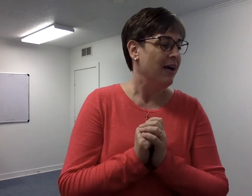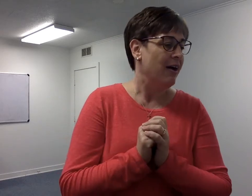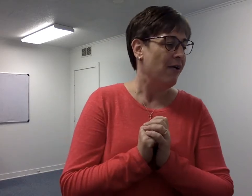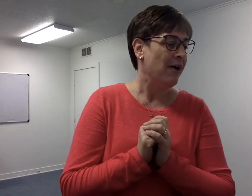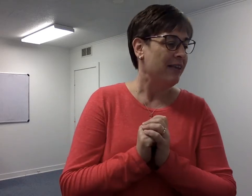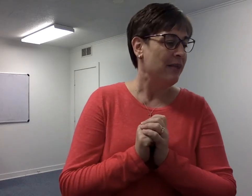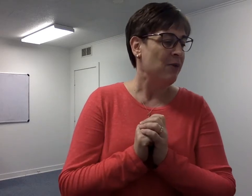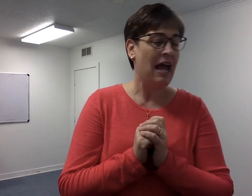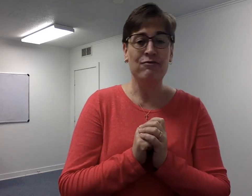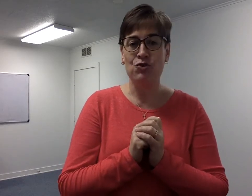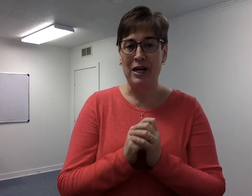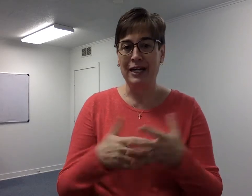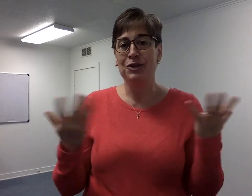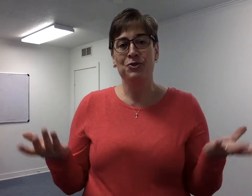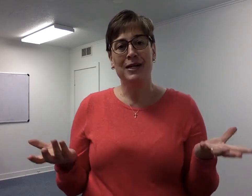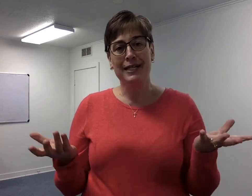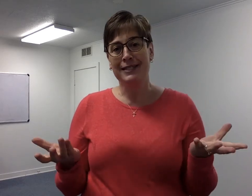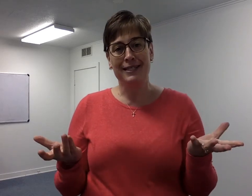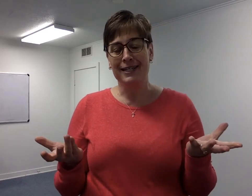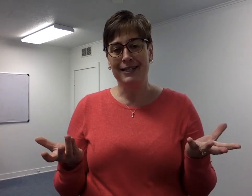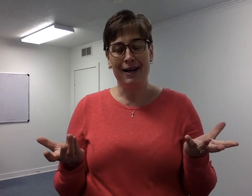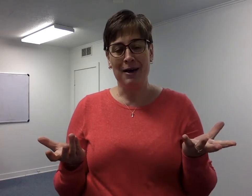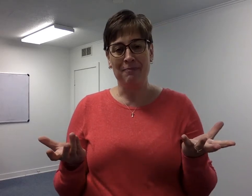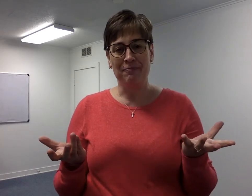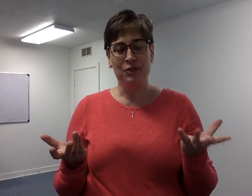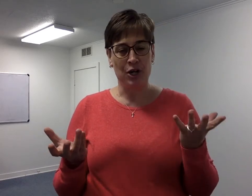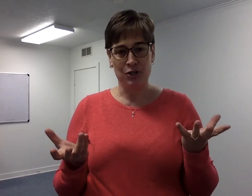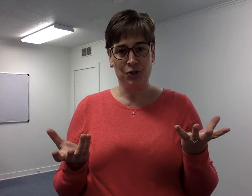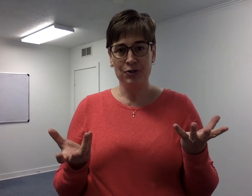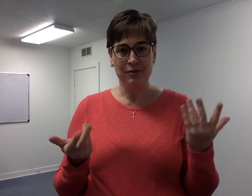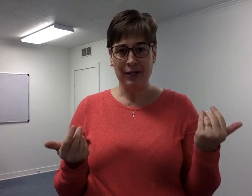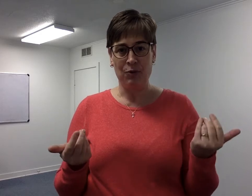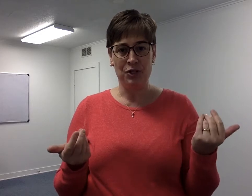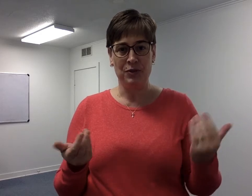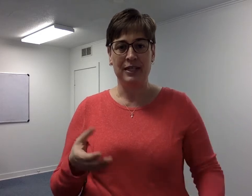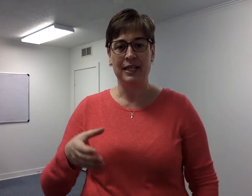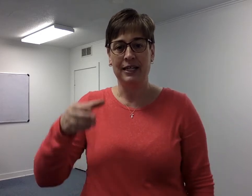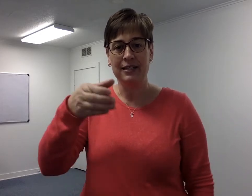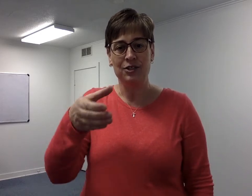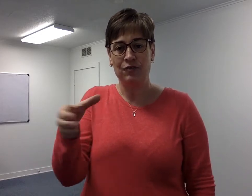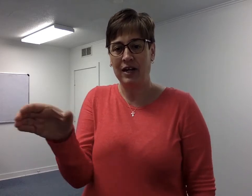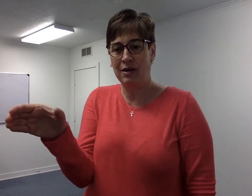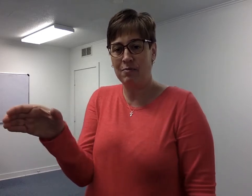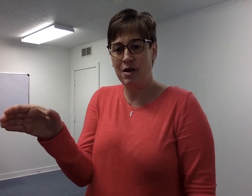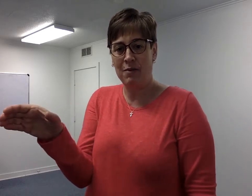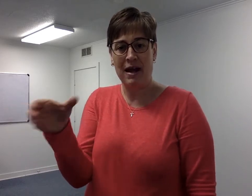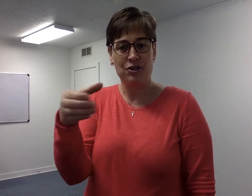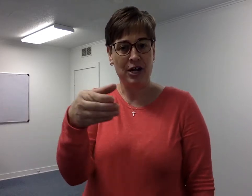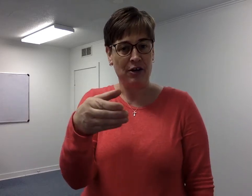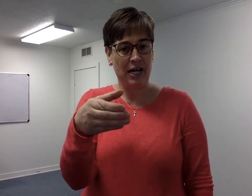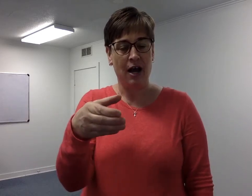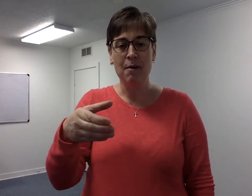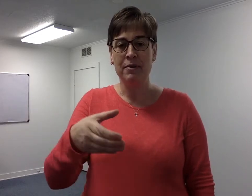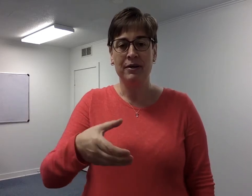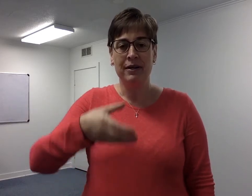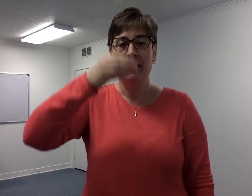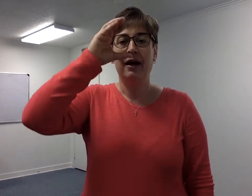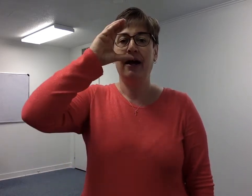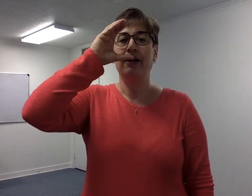All right, then we have drink. Drink is the gesture, like what you would think it is. You've got an imaginary cup, and you